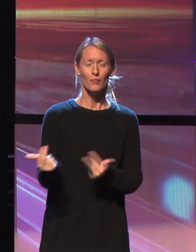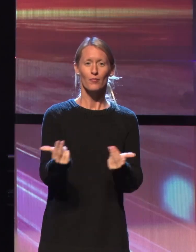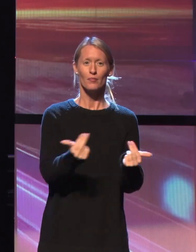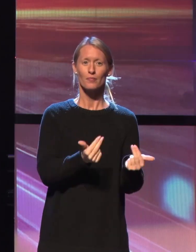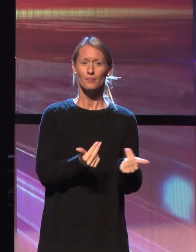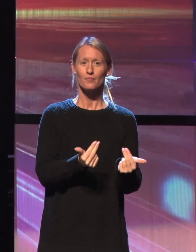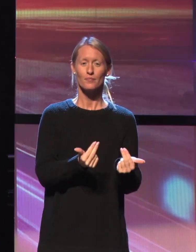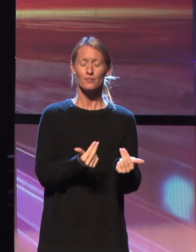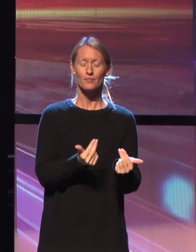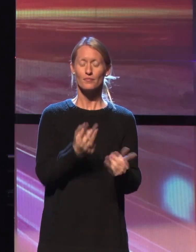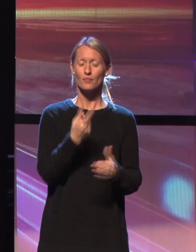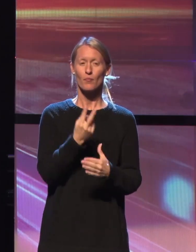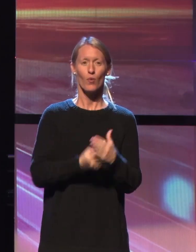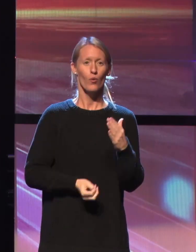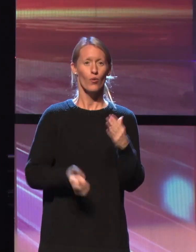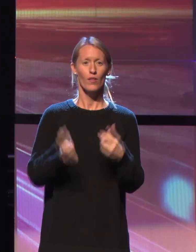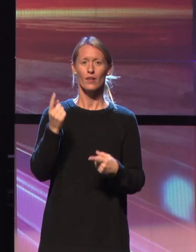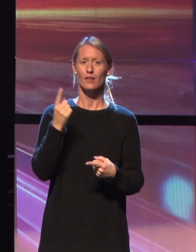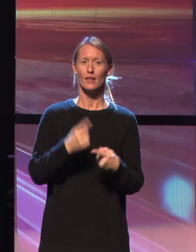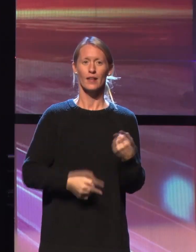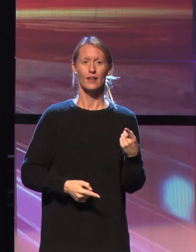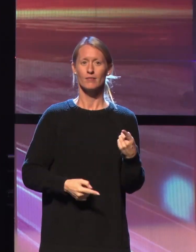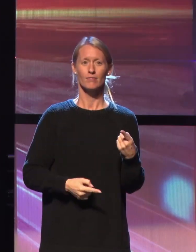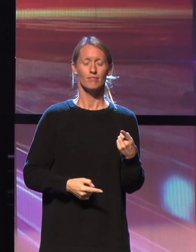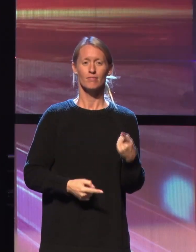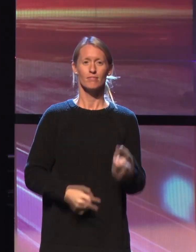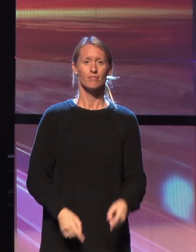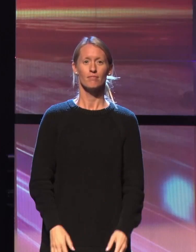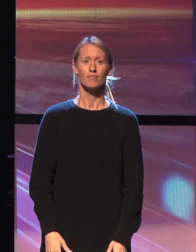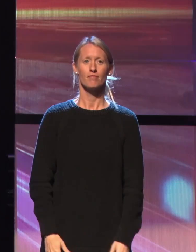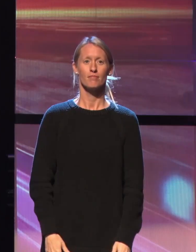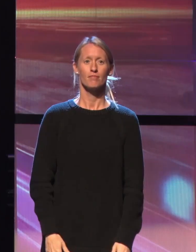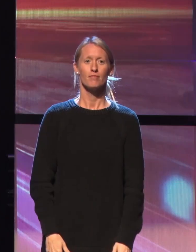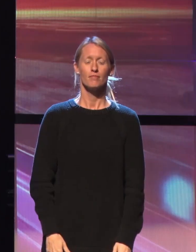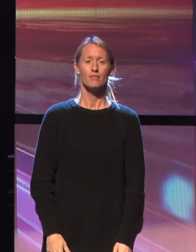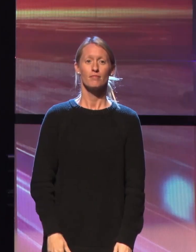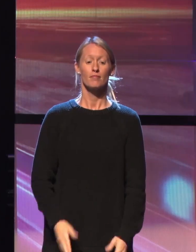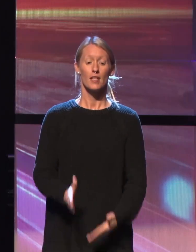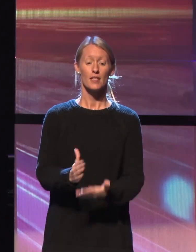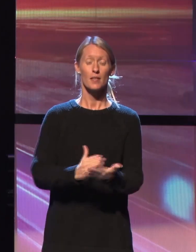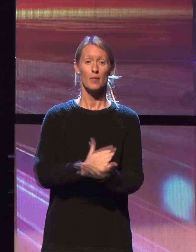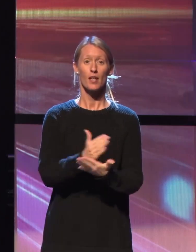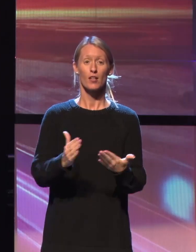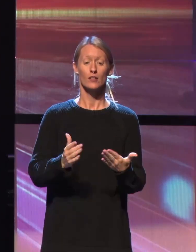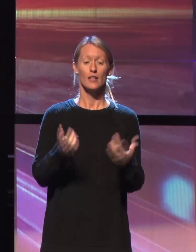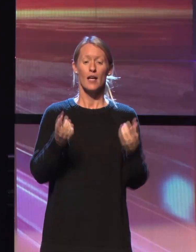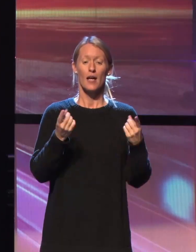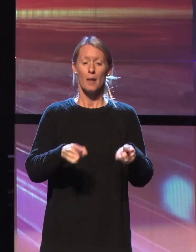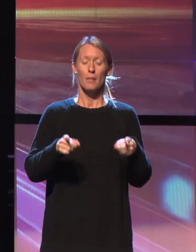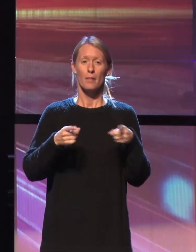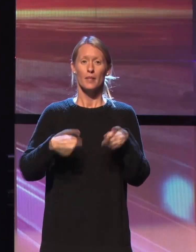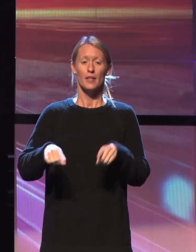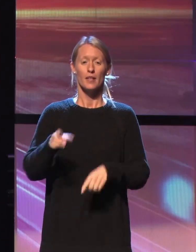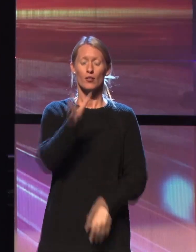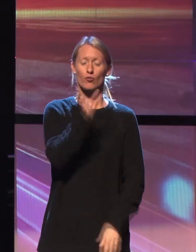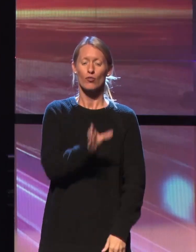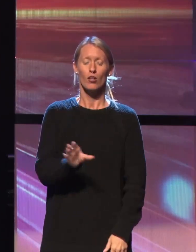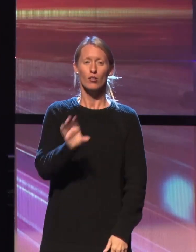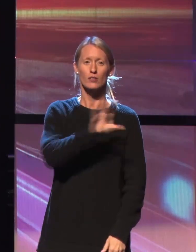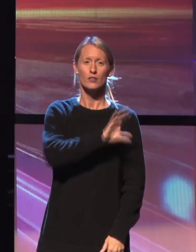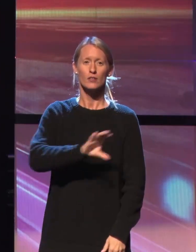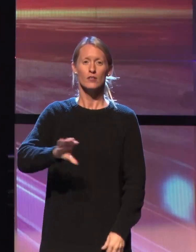You can't have it both ways. And so there's something else happening in the cross. There's something else happening that's more